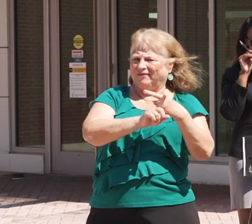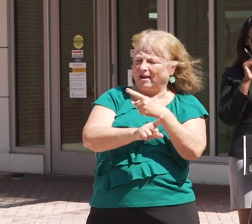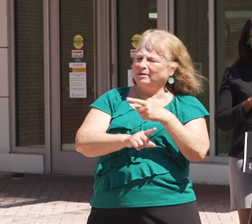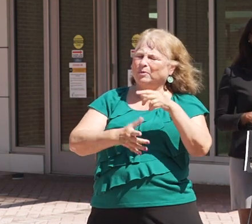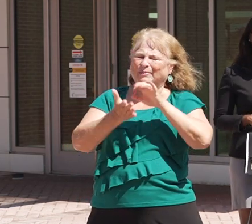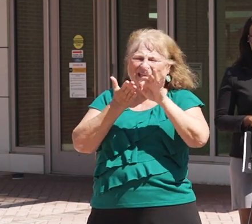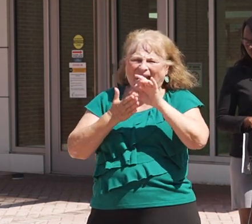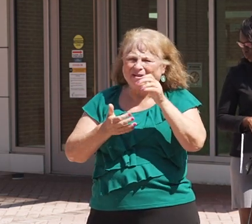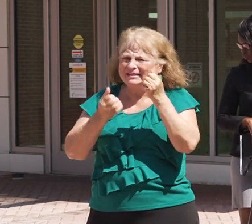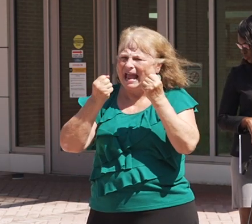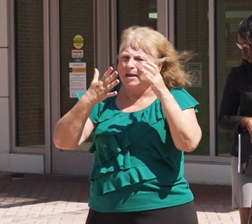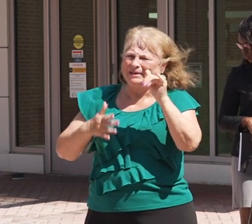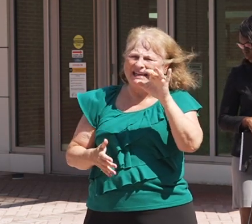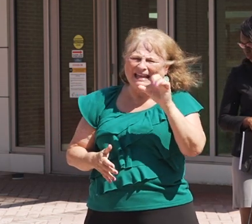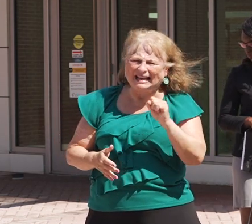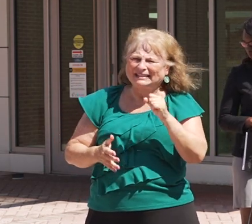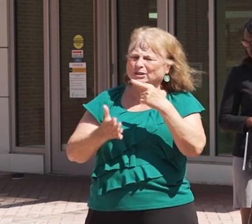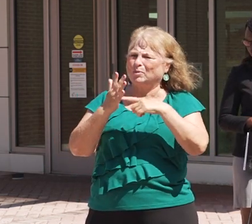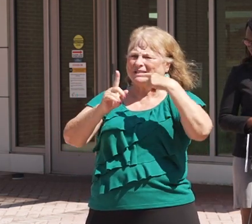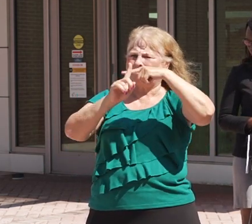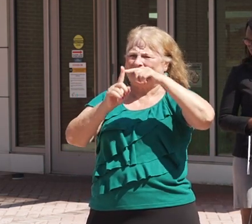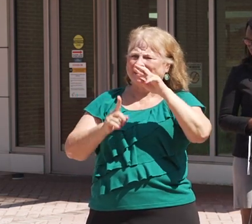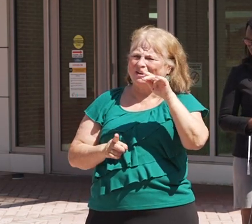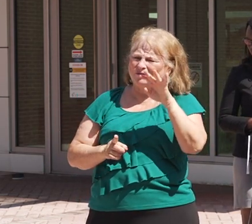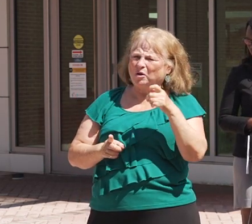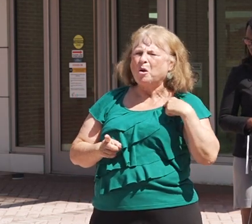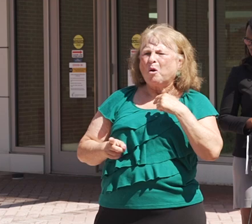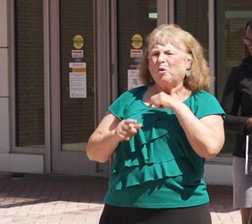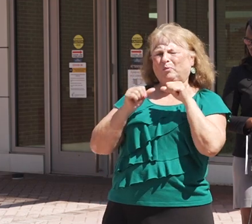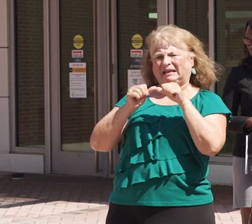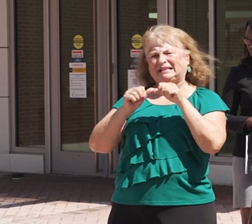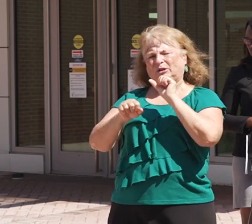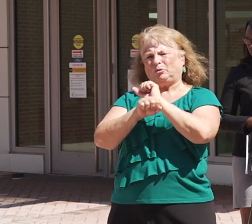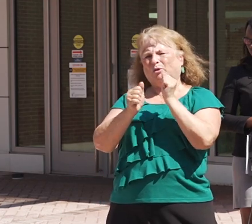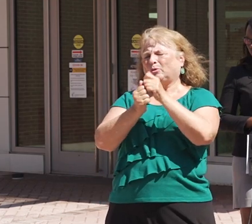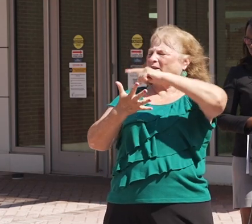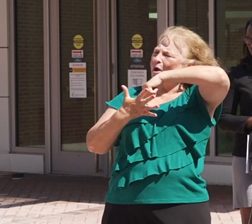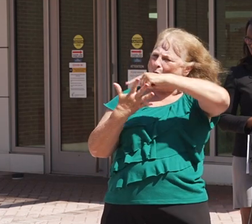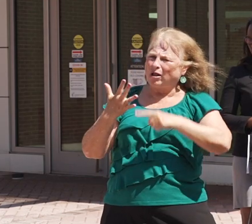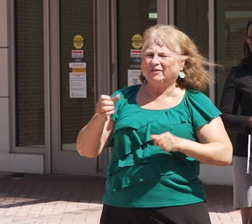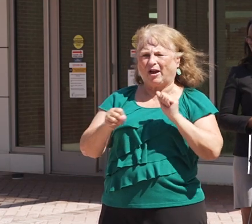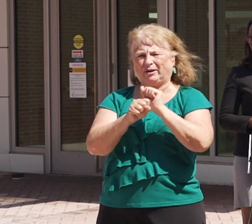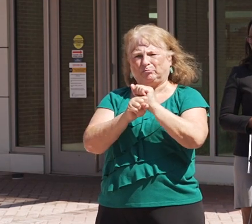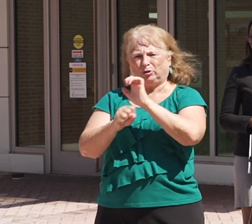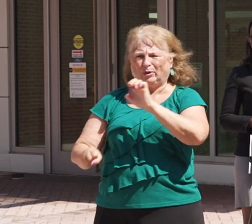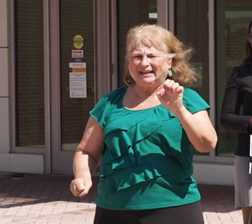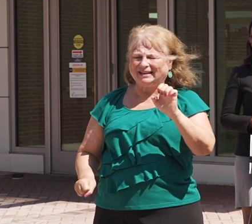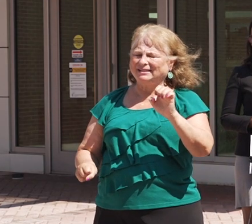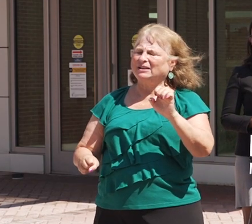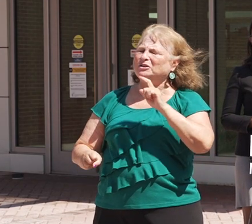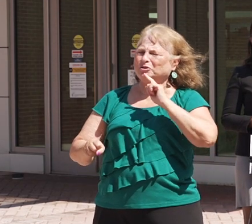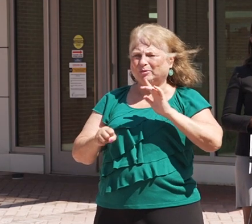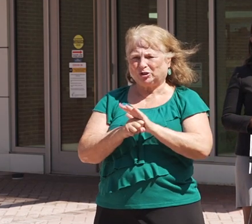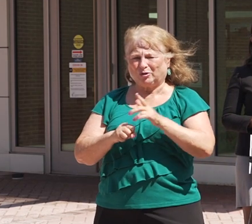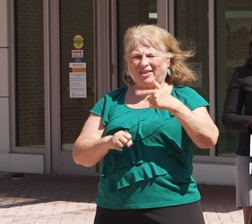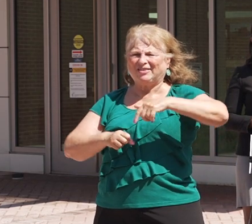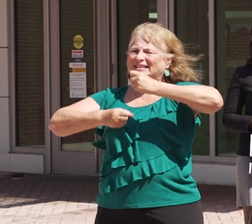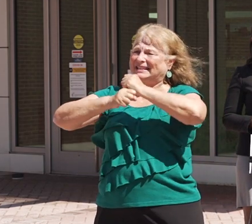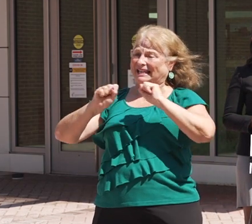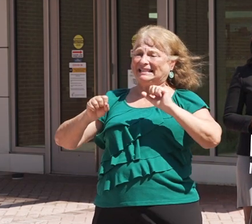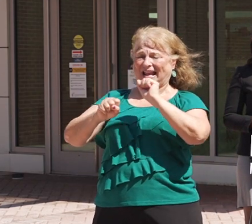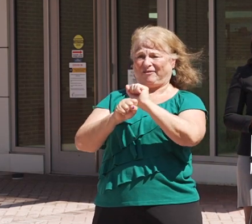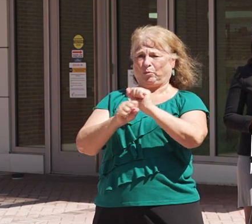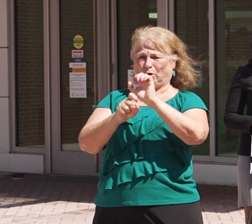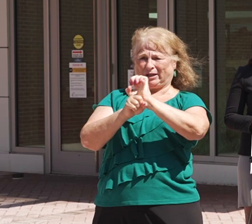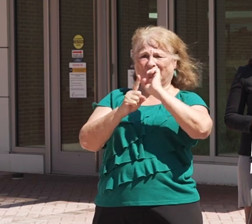count and positivity rate. And so we're continuing to work with all of our employees to not only ensure that this is a safe